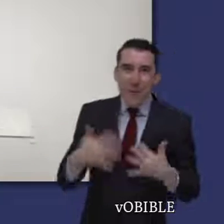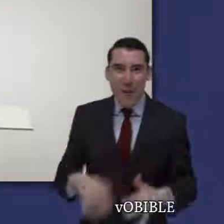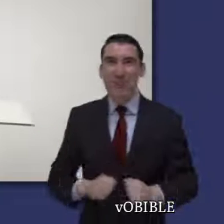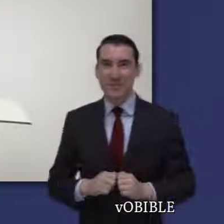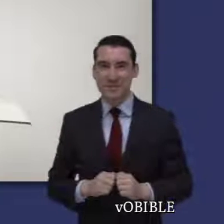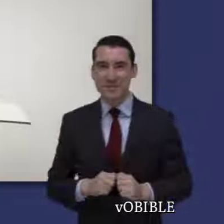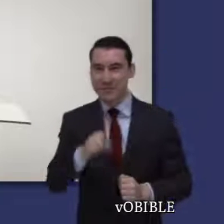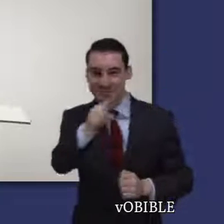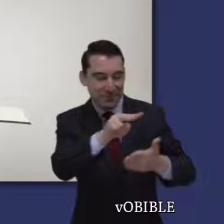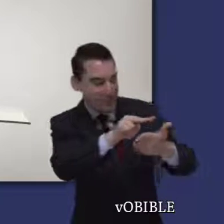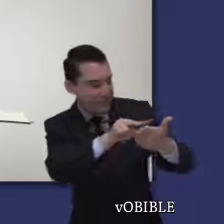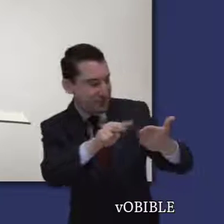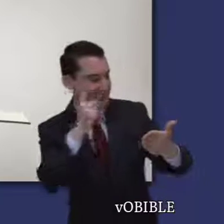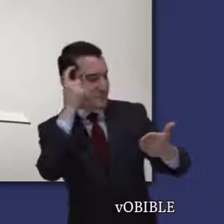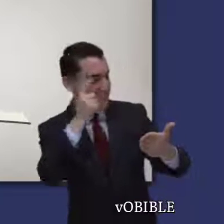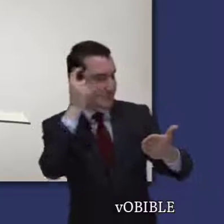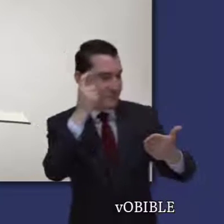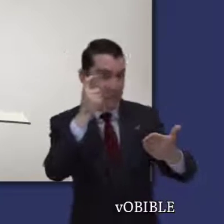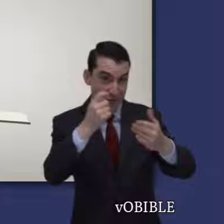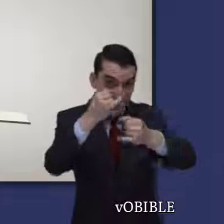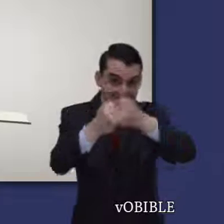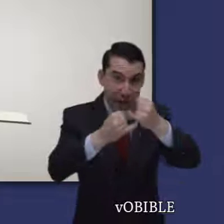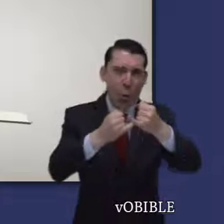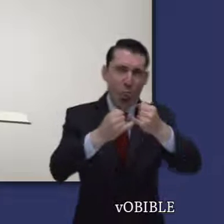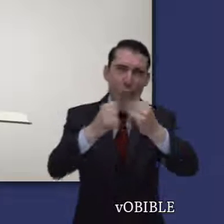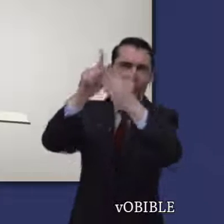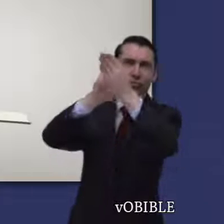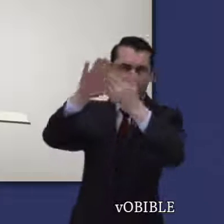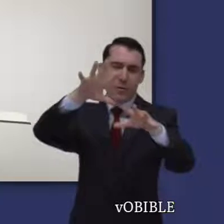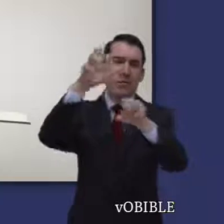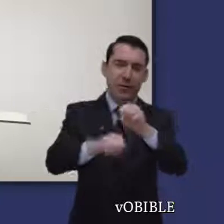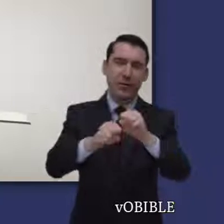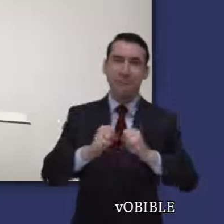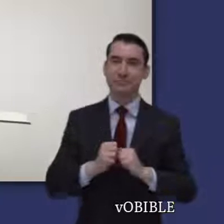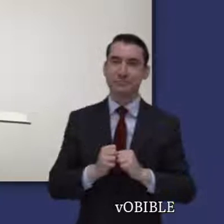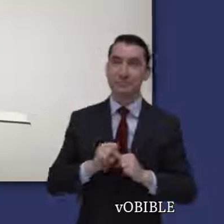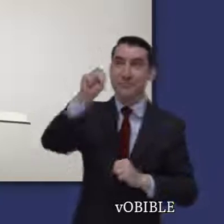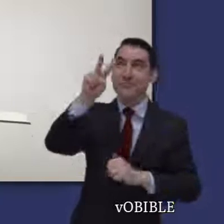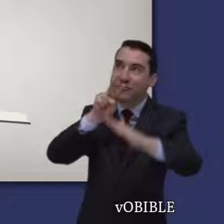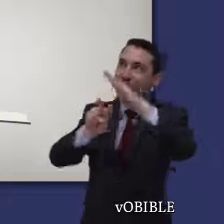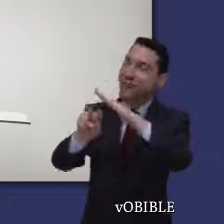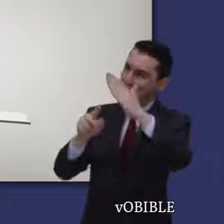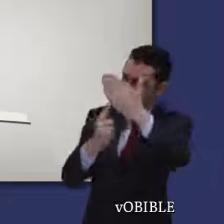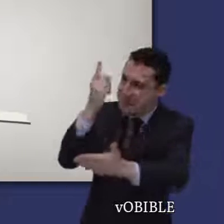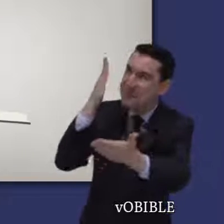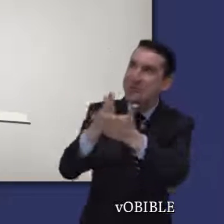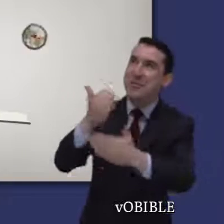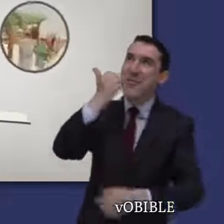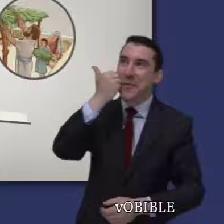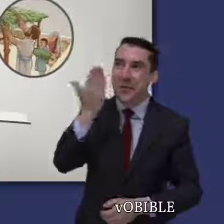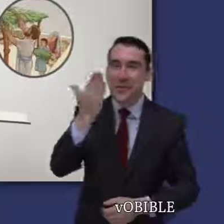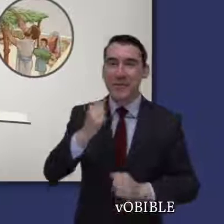As you read the book of Nahum, consider how Jehovah hates violence, how Jehovah always fulfills His